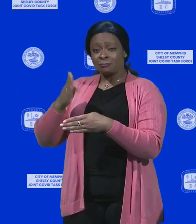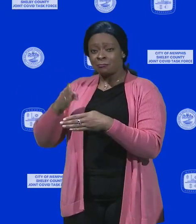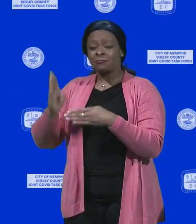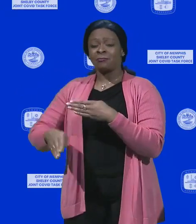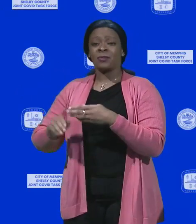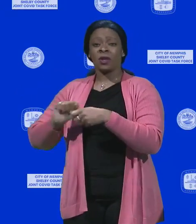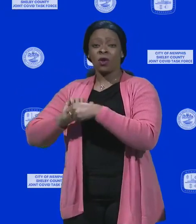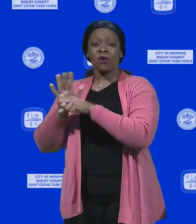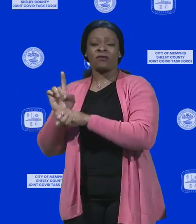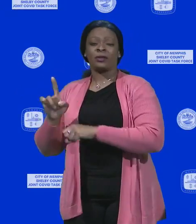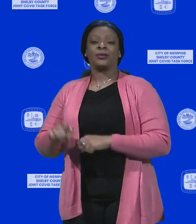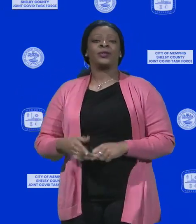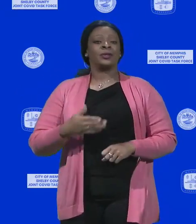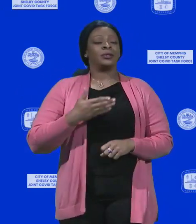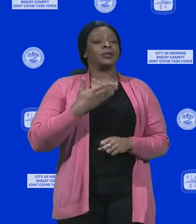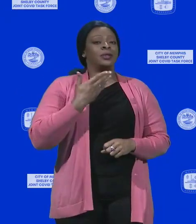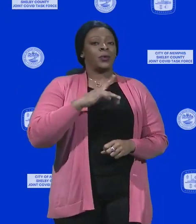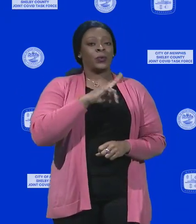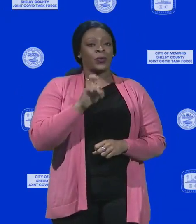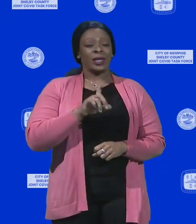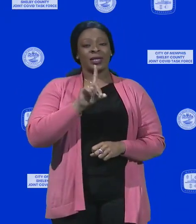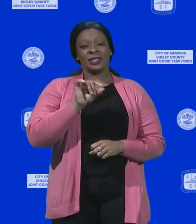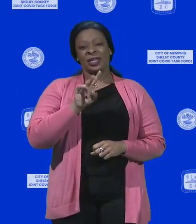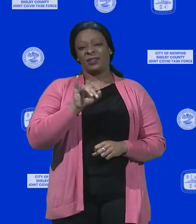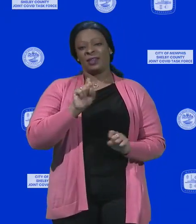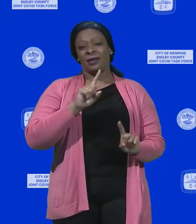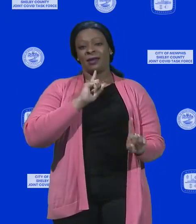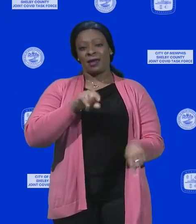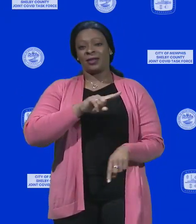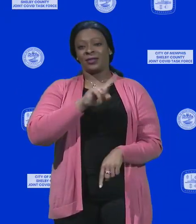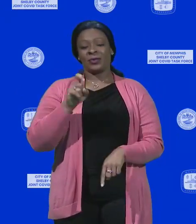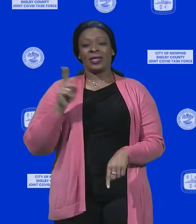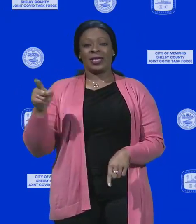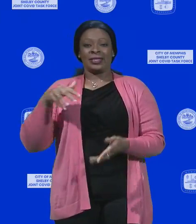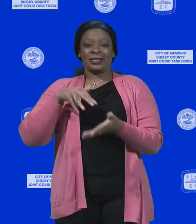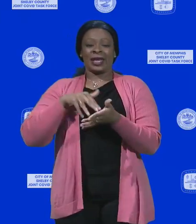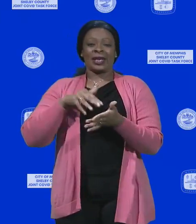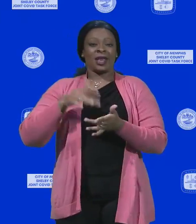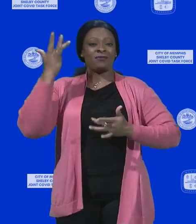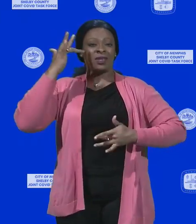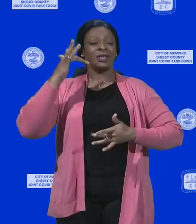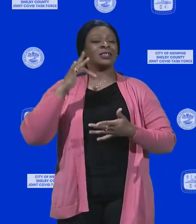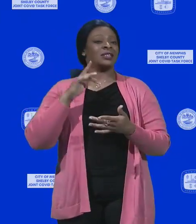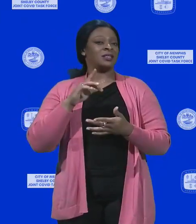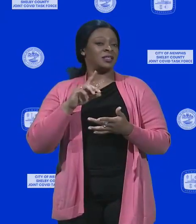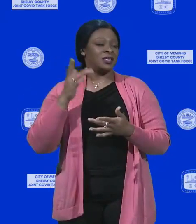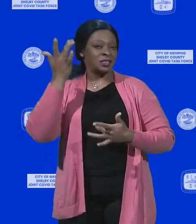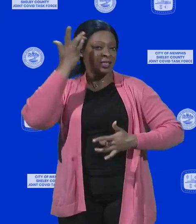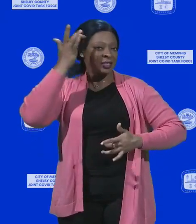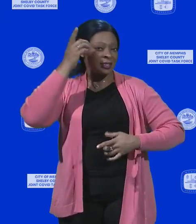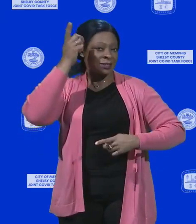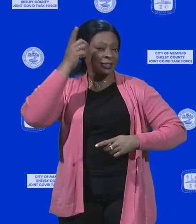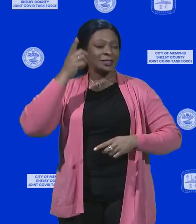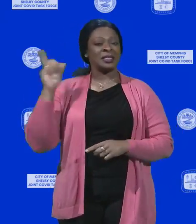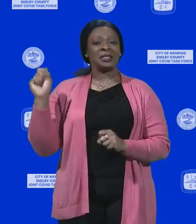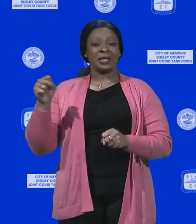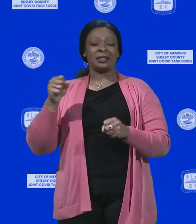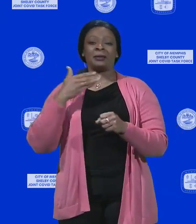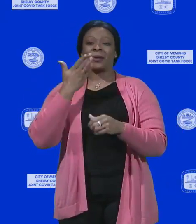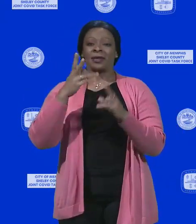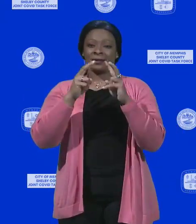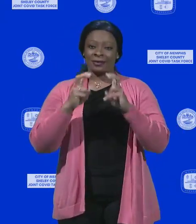woods? Well, that's a question for David to answer. He's the epidemiologist, and he can probably give us his best assessment of that.